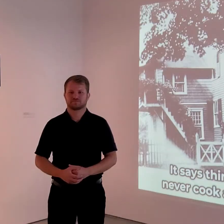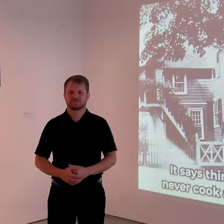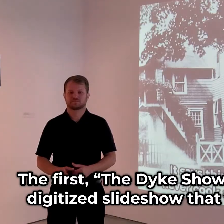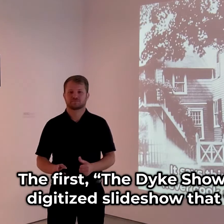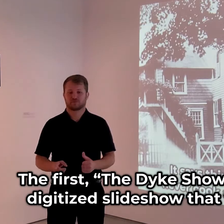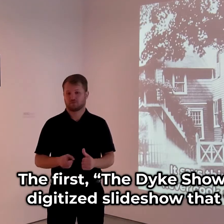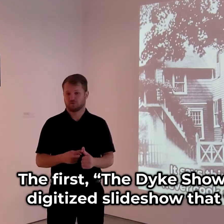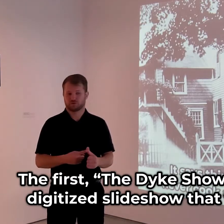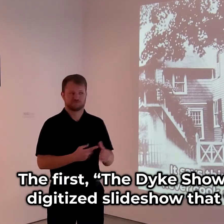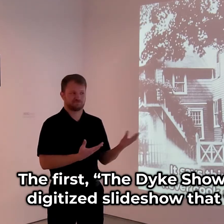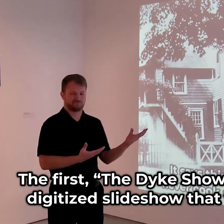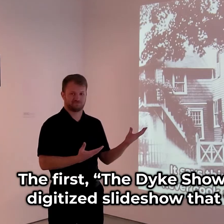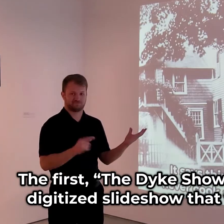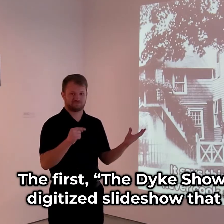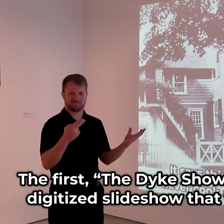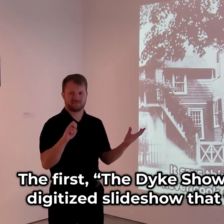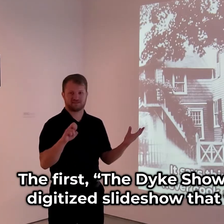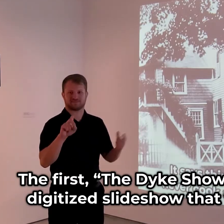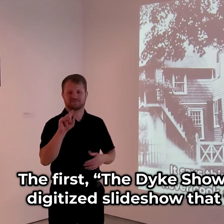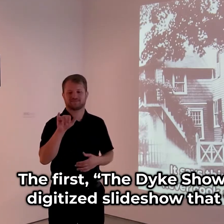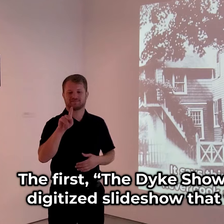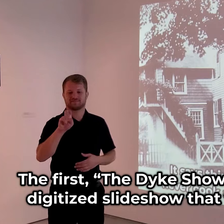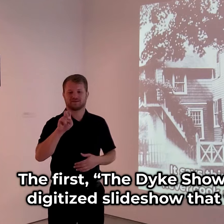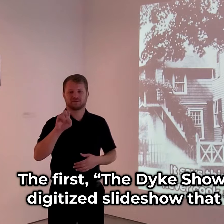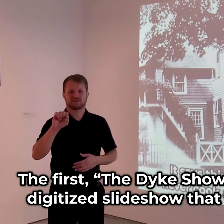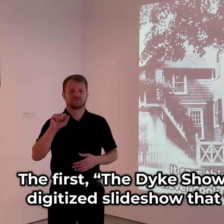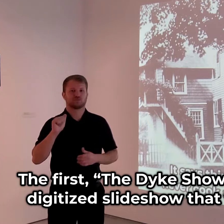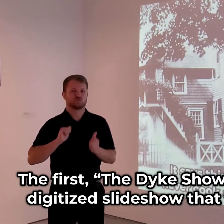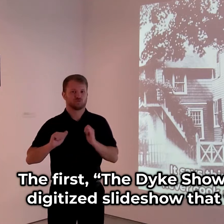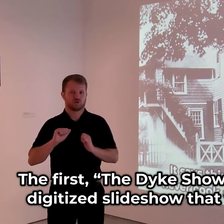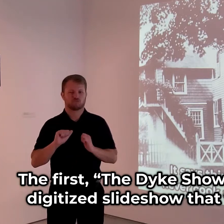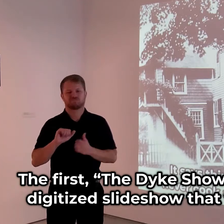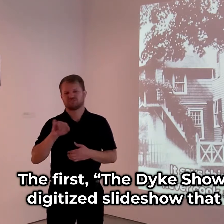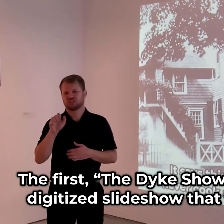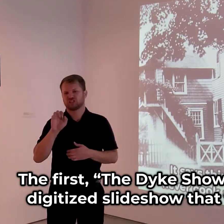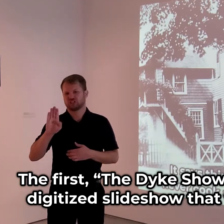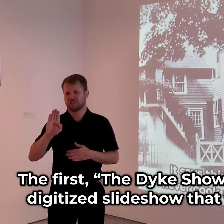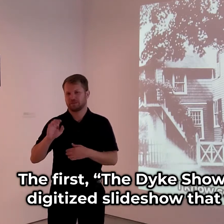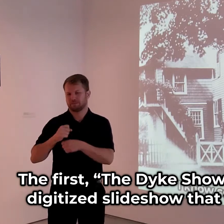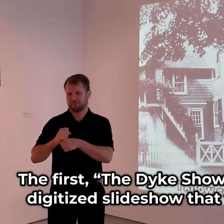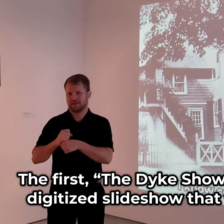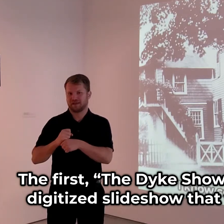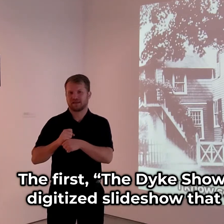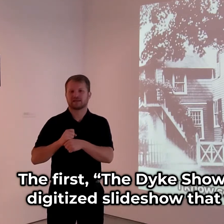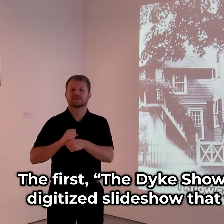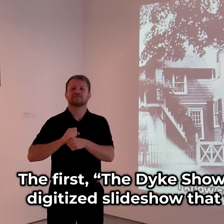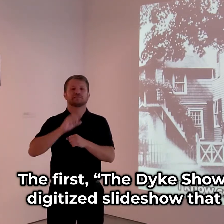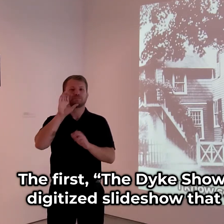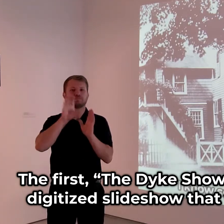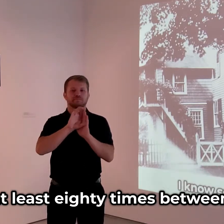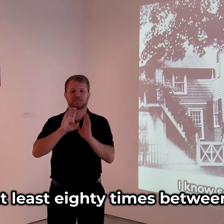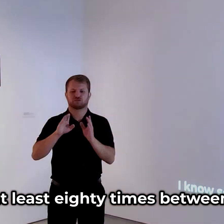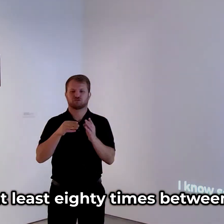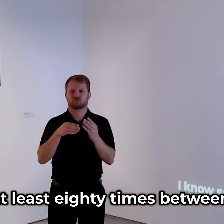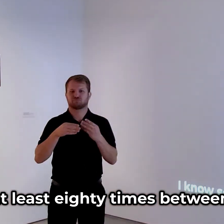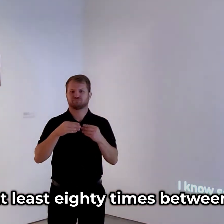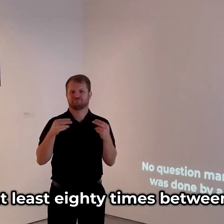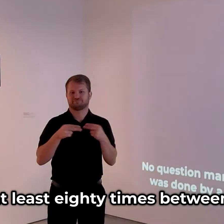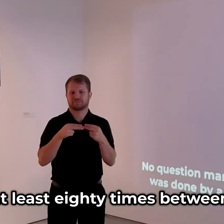The first, The Dyke Show by Jeb, is a digitized slideshow that was shown at least 80